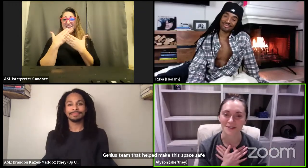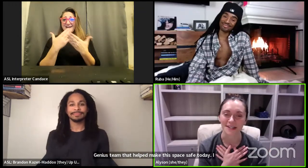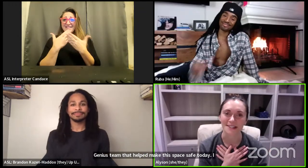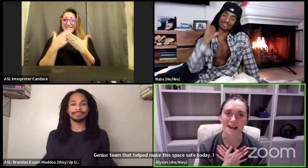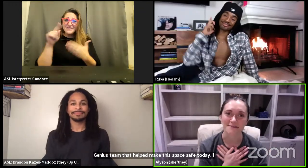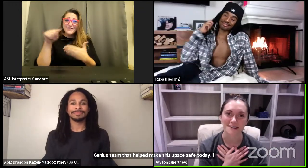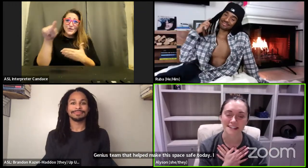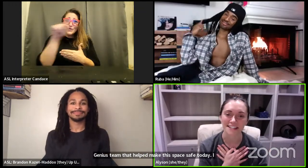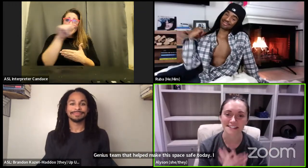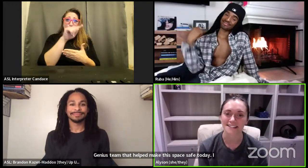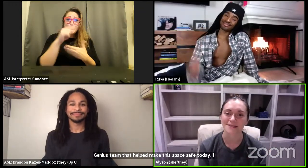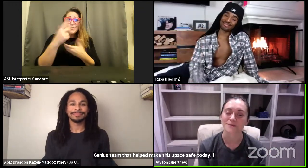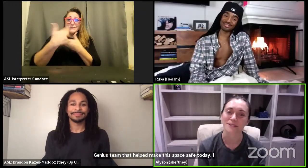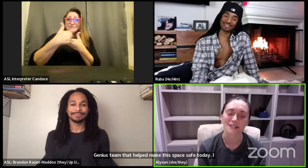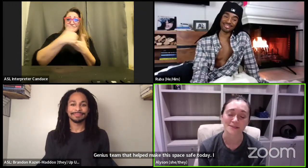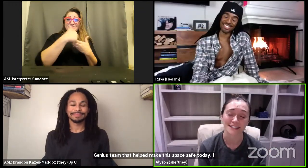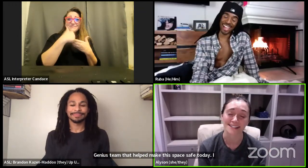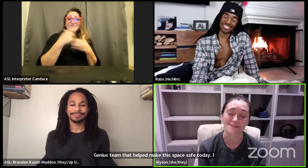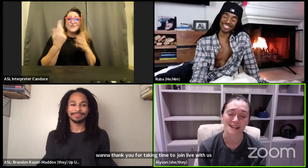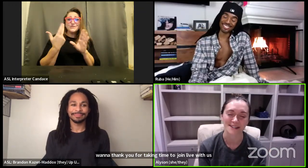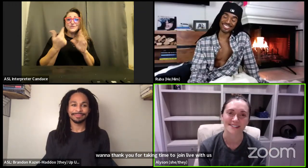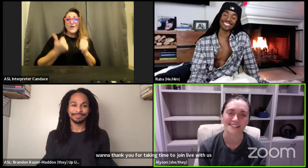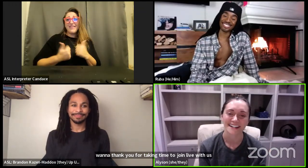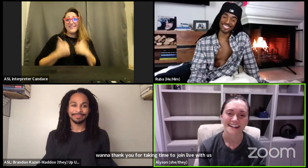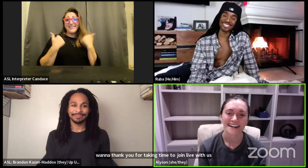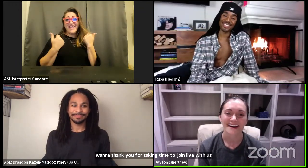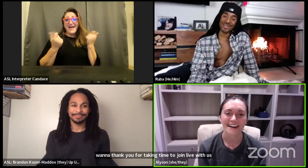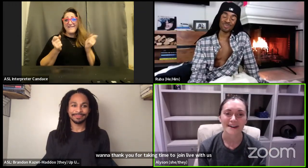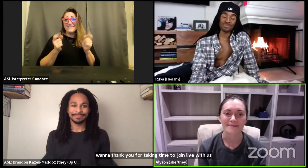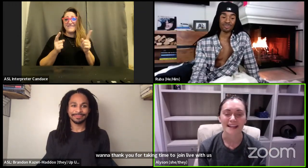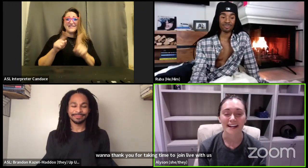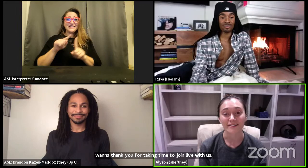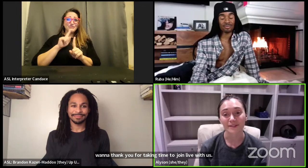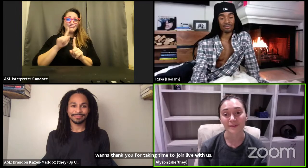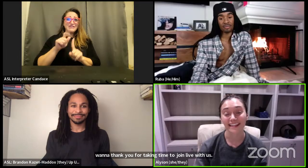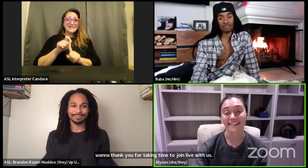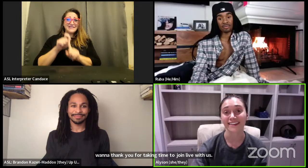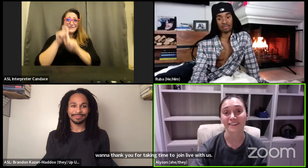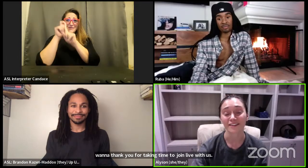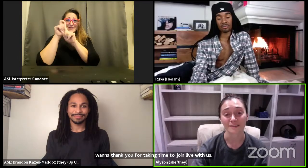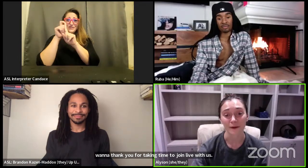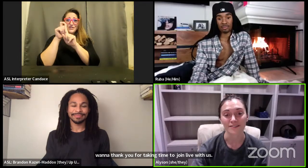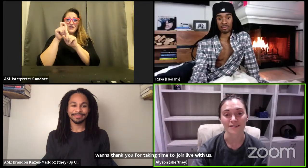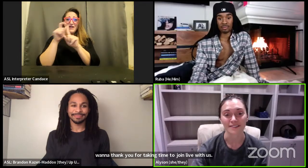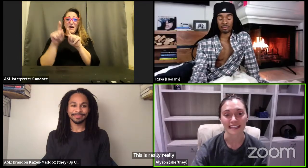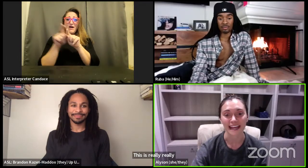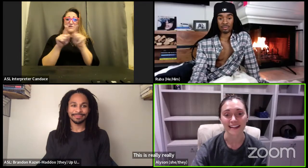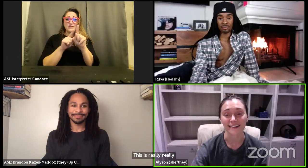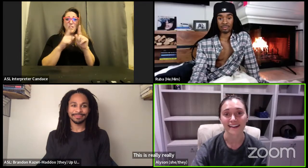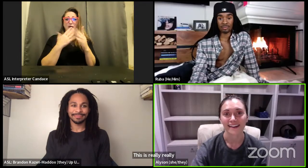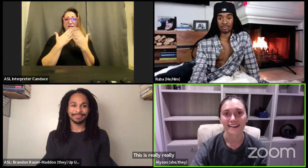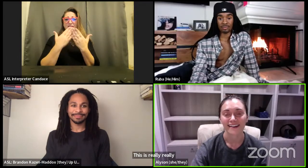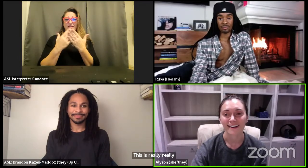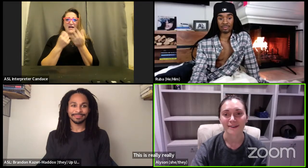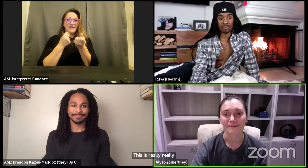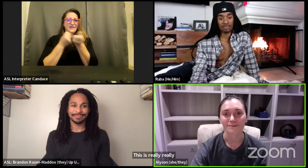to join live with us. This is really, really special. And I also want to thank our sponsors